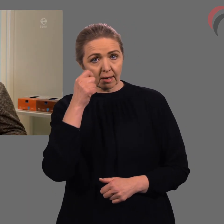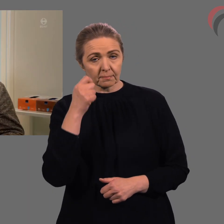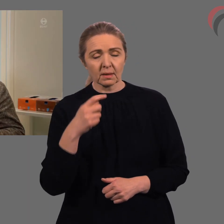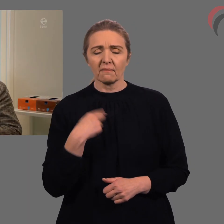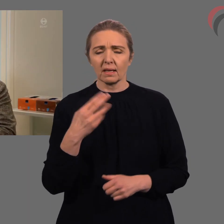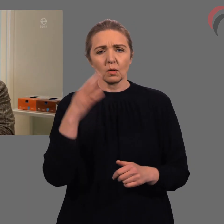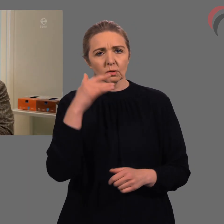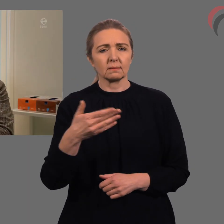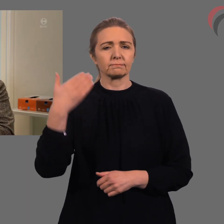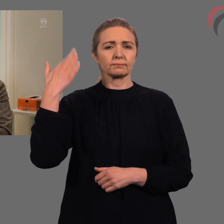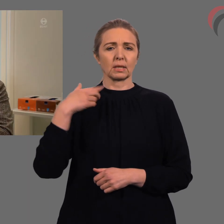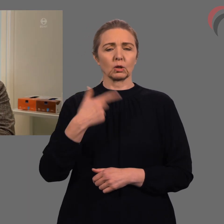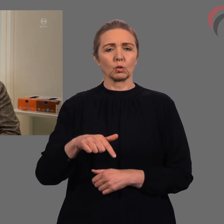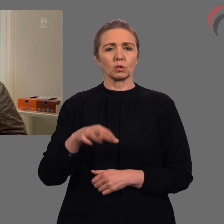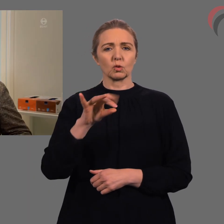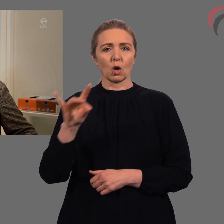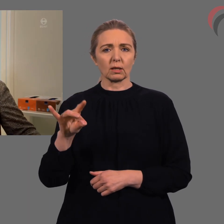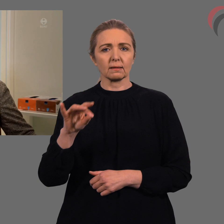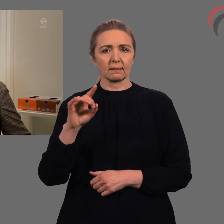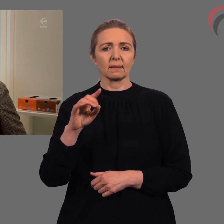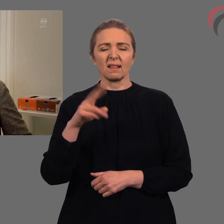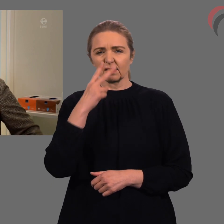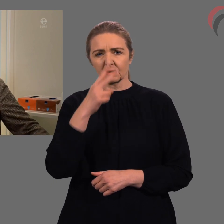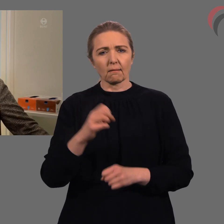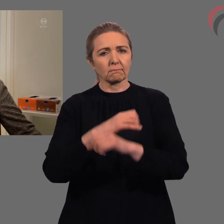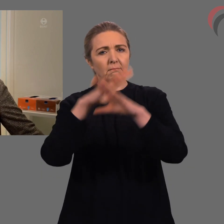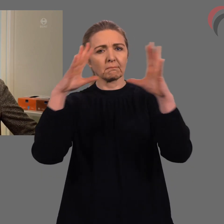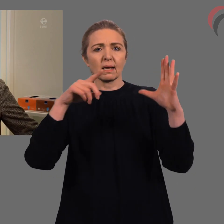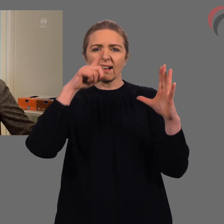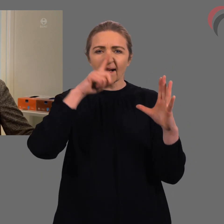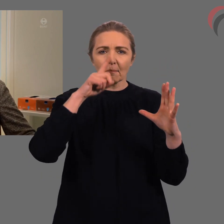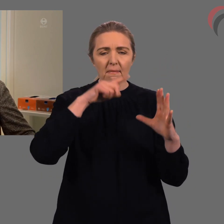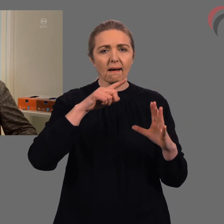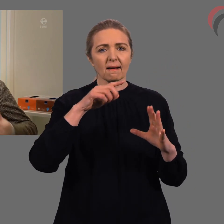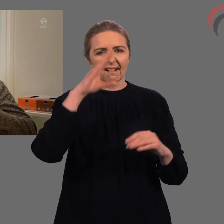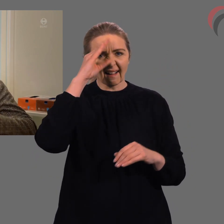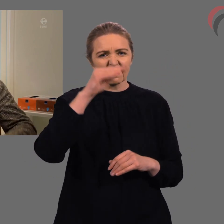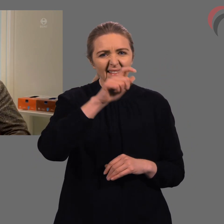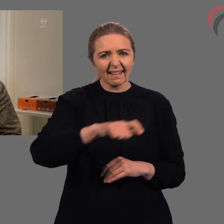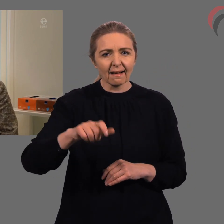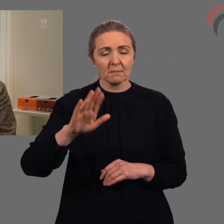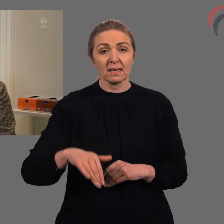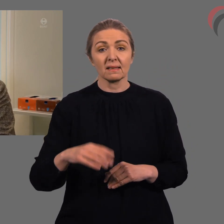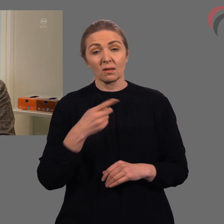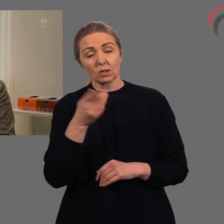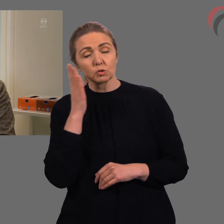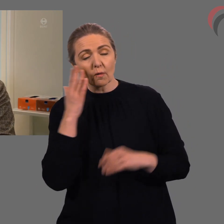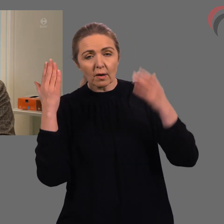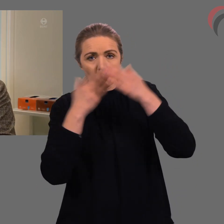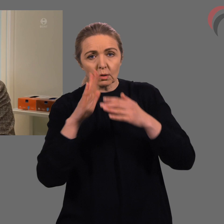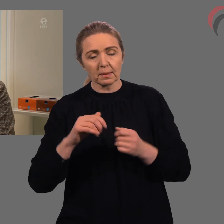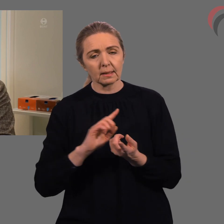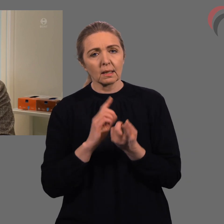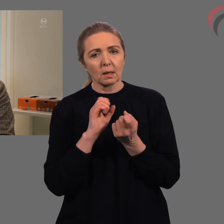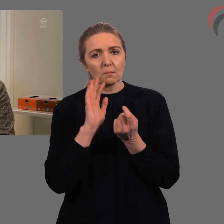We think of it in the 20th century, a lot of it was around severely obese old men who would turn blue in the night.